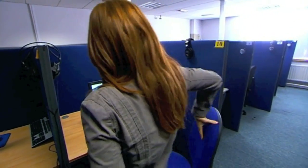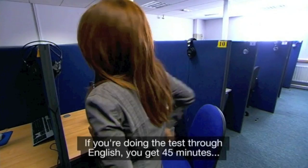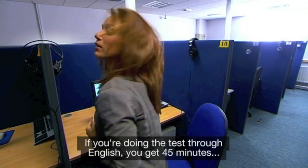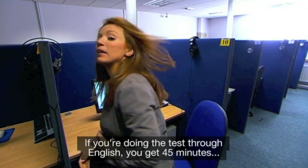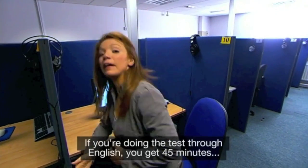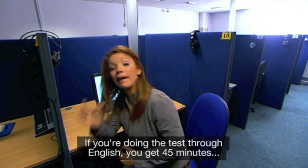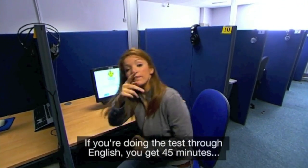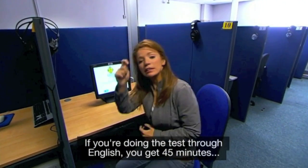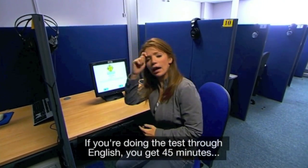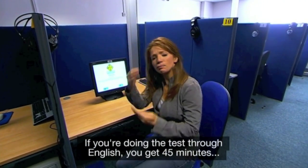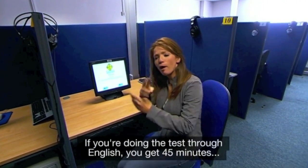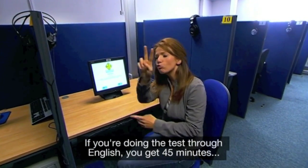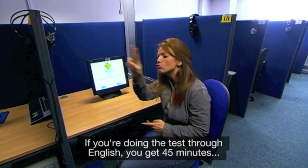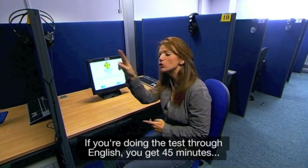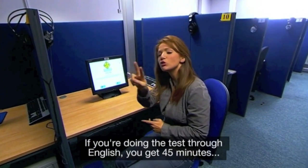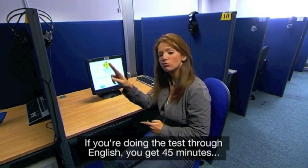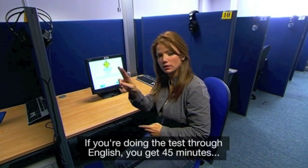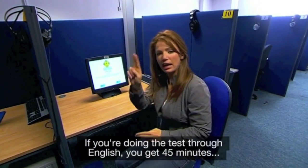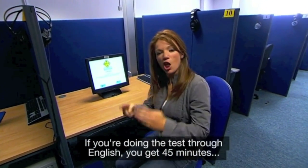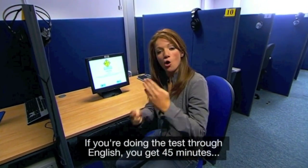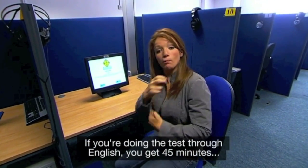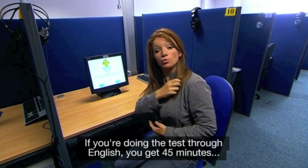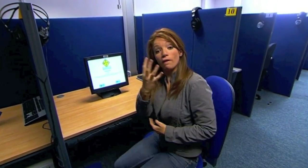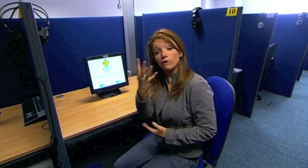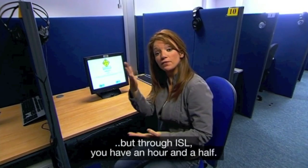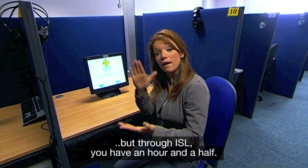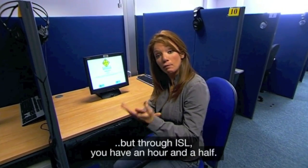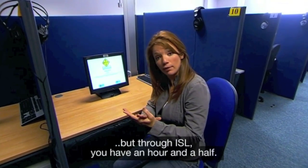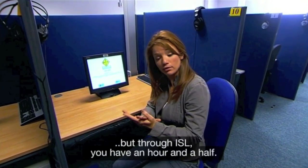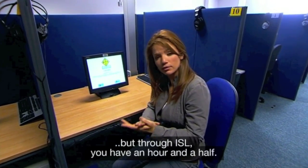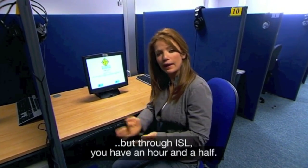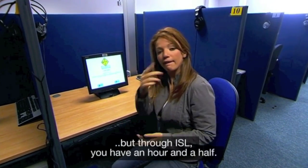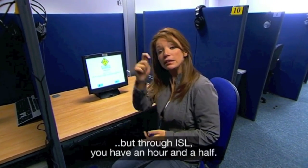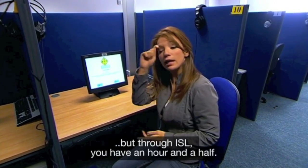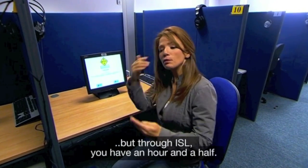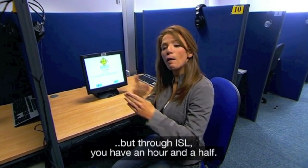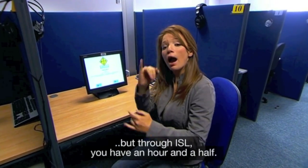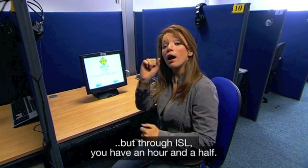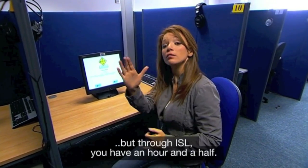through English, you get 45 minutes, but through ISL, you have an hour and a half.